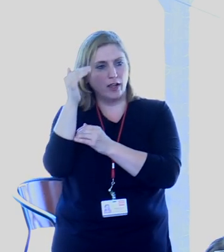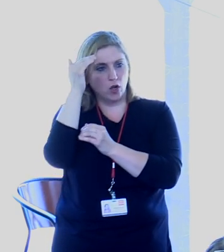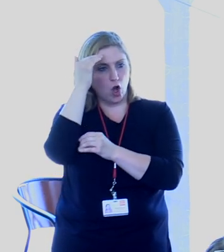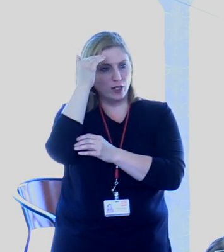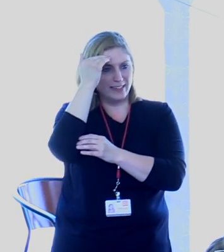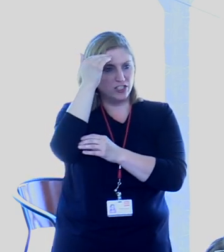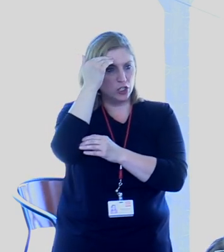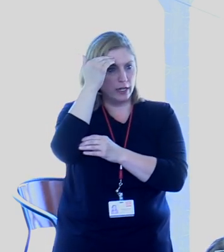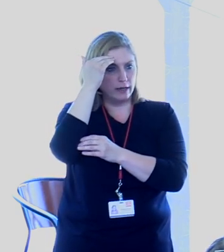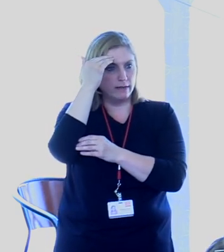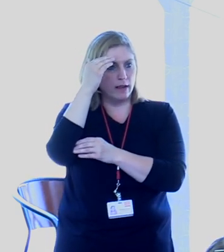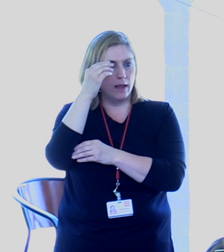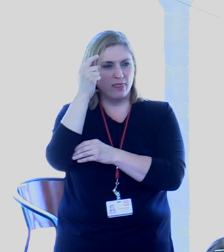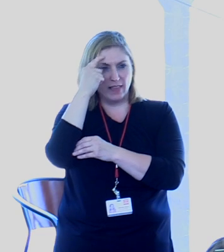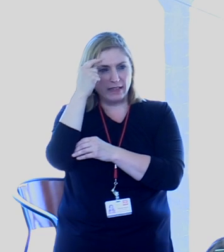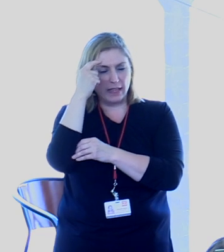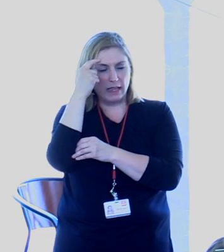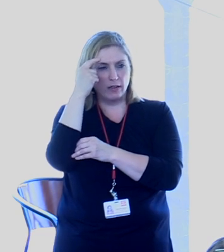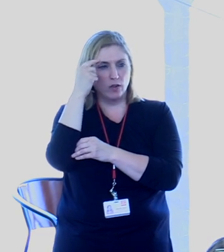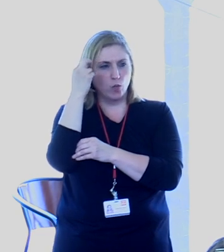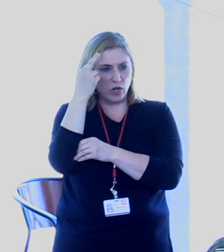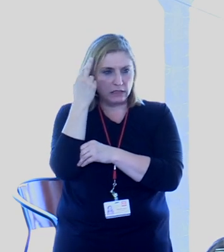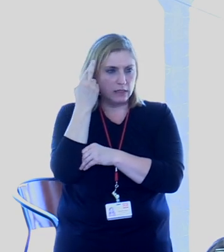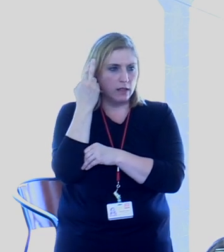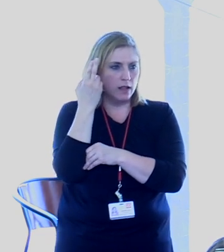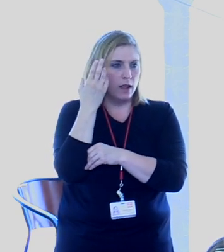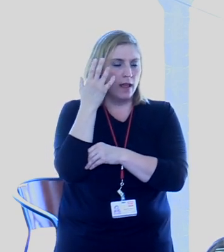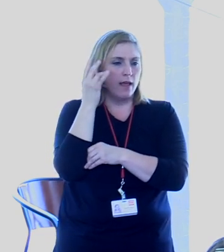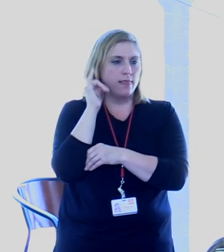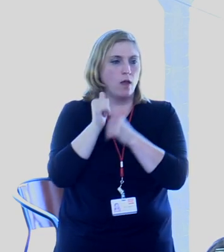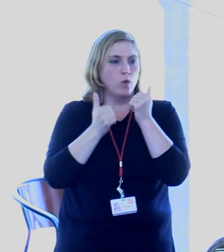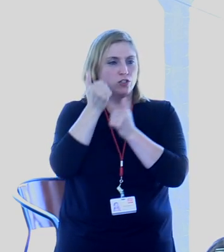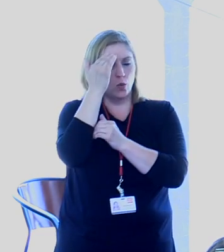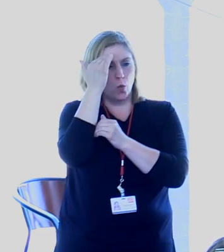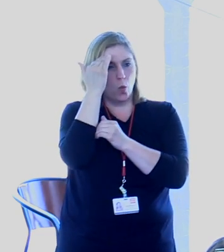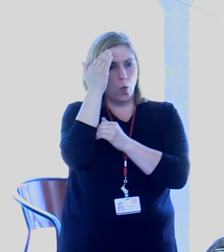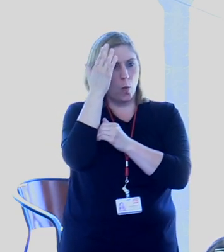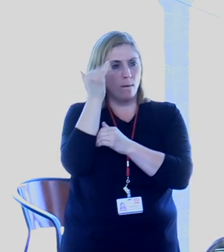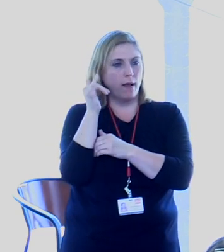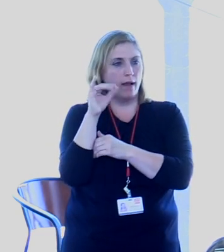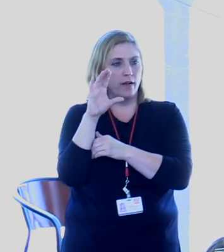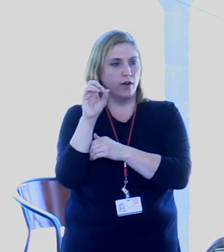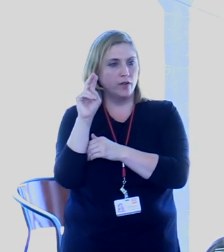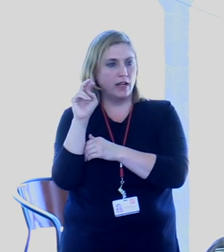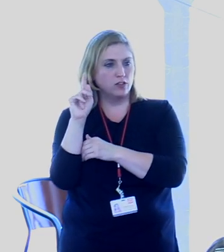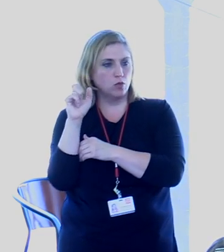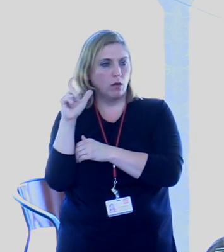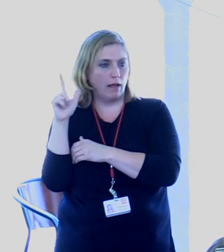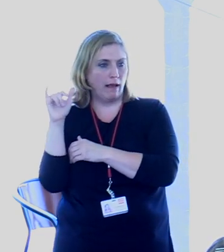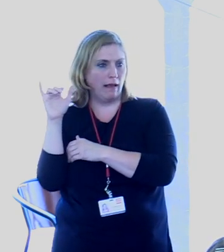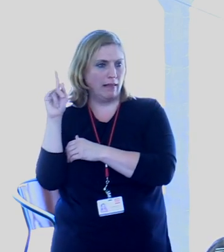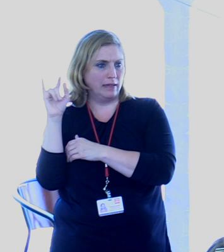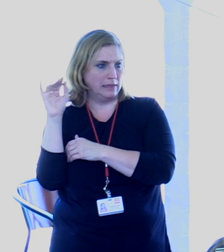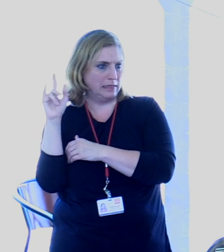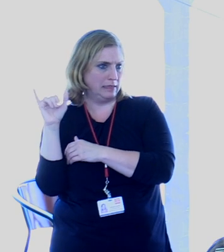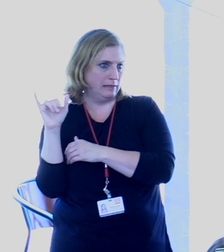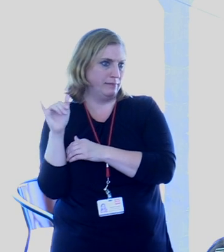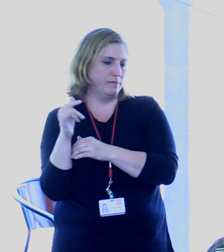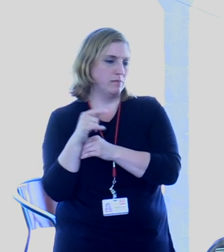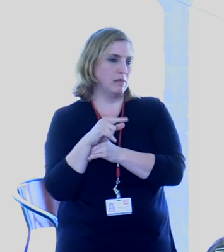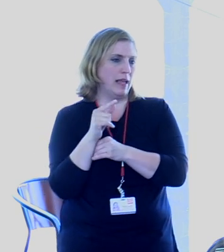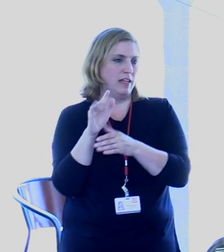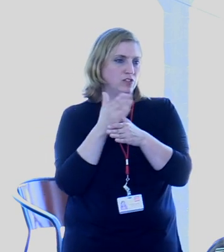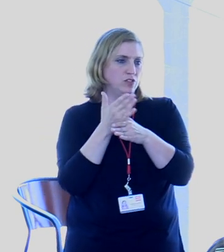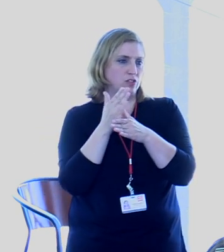cognition, okay, by thinking, by reason, and that which is known by connaturality, because I share